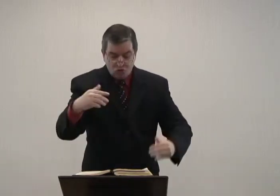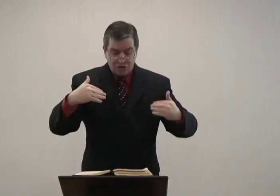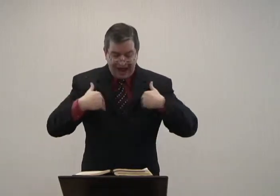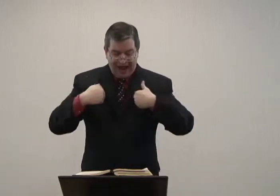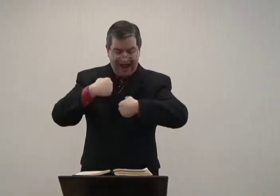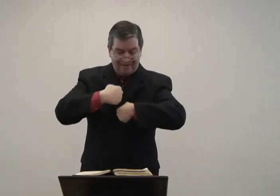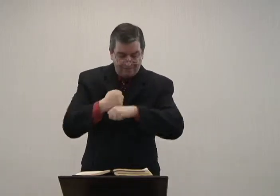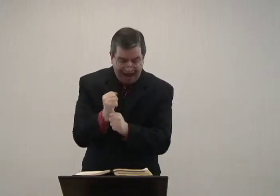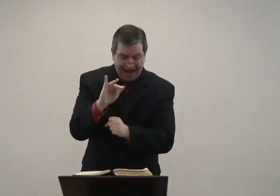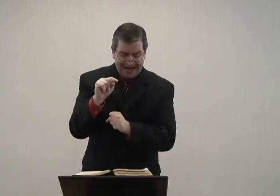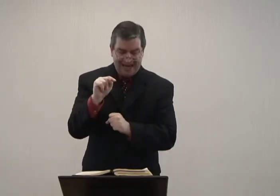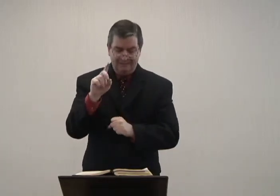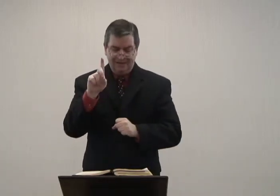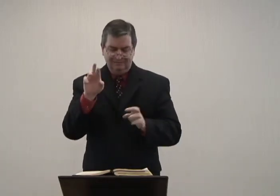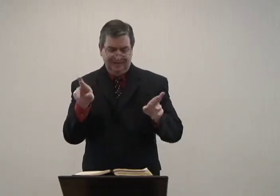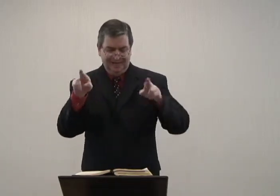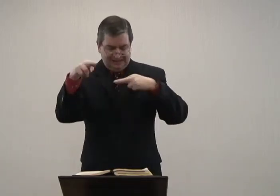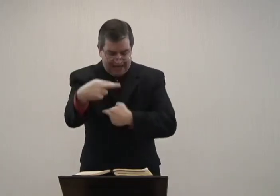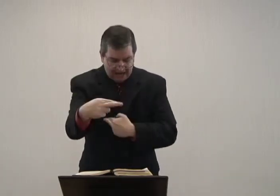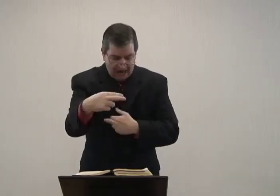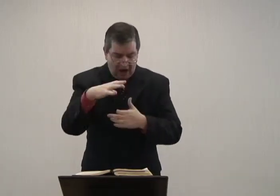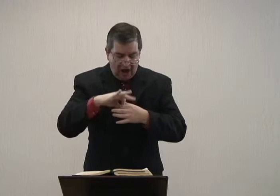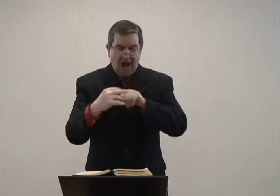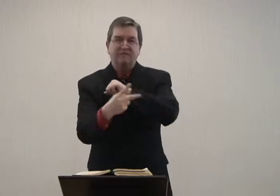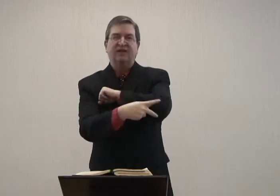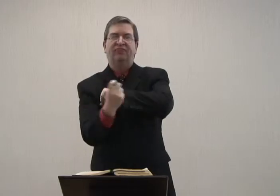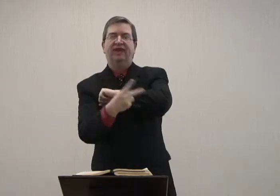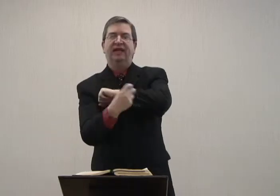But you have made it a den of thieves.